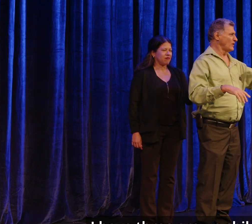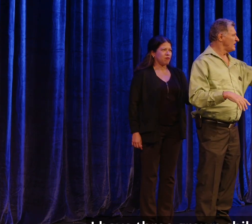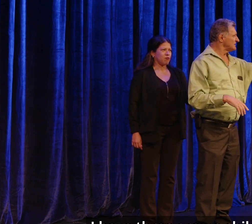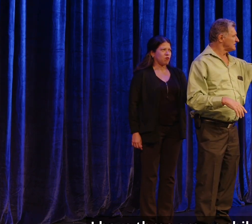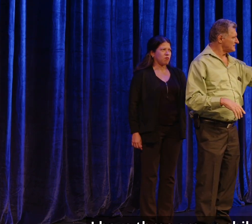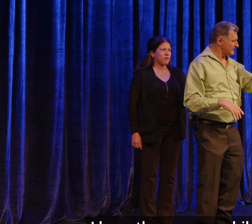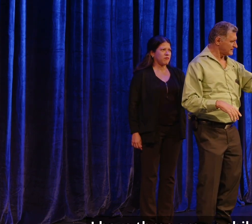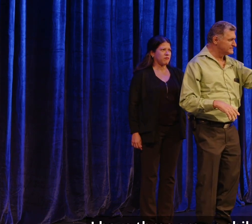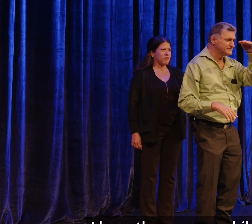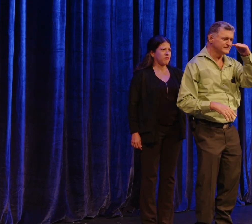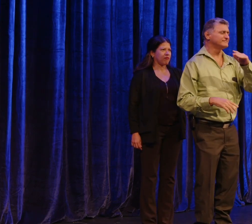3 grown children.